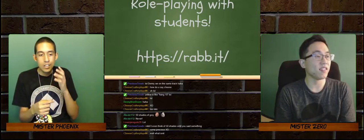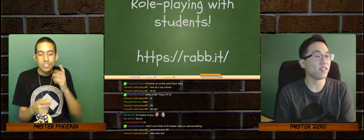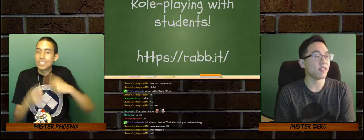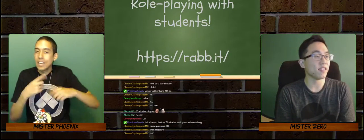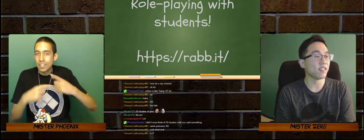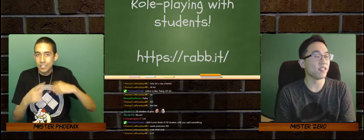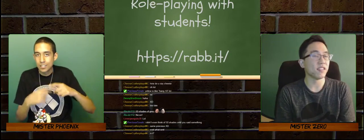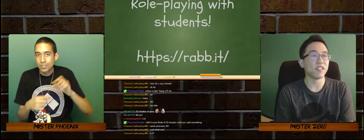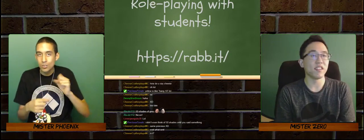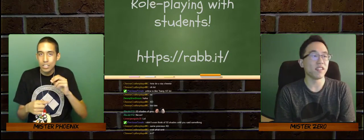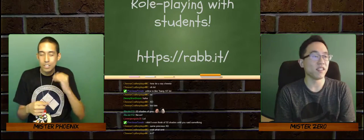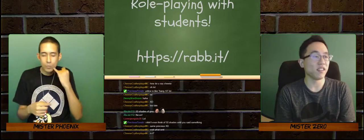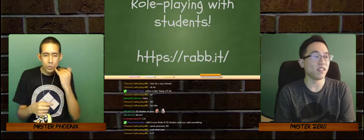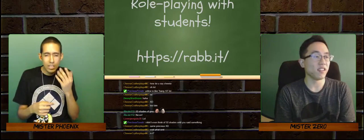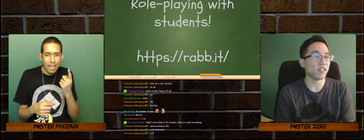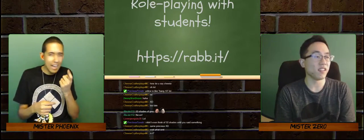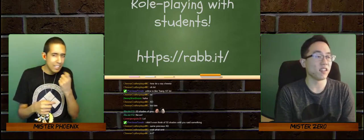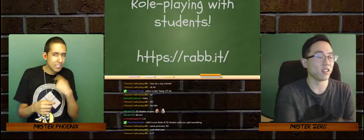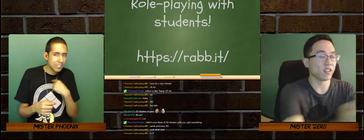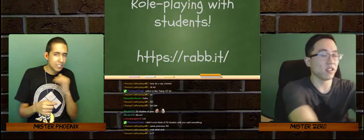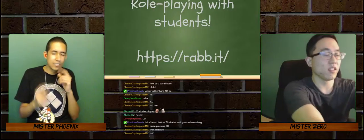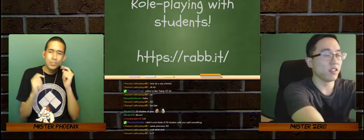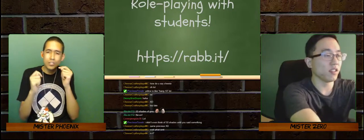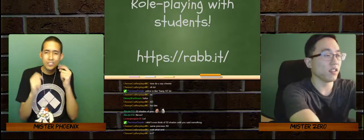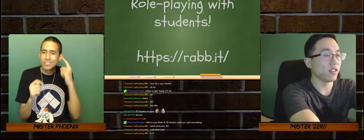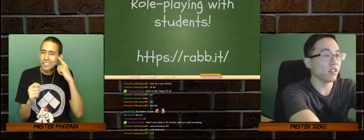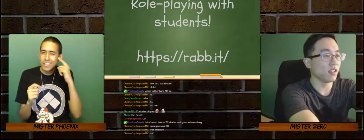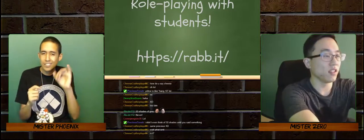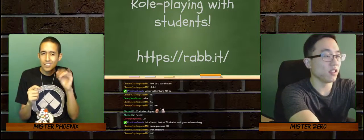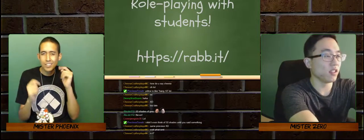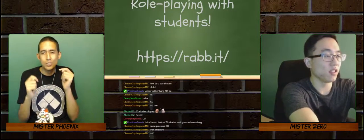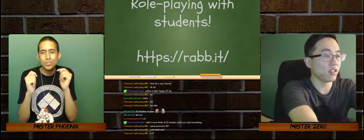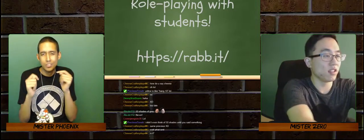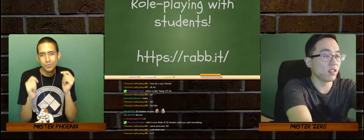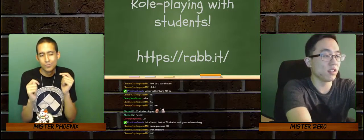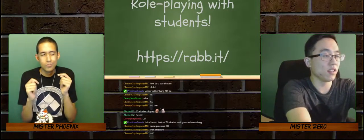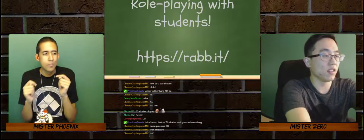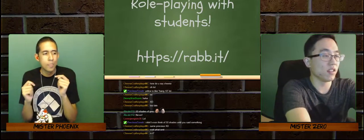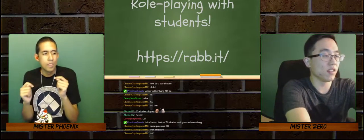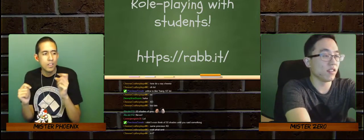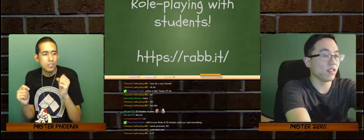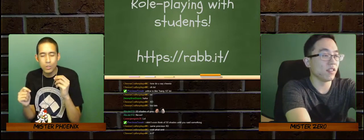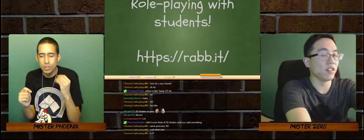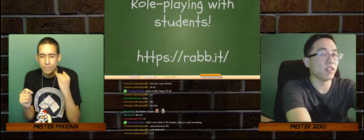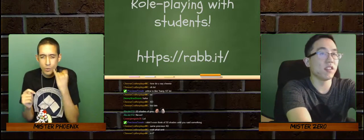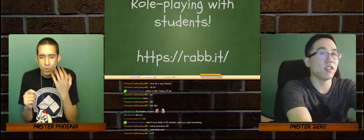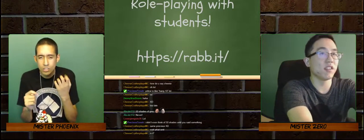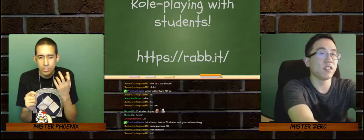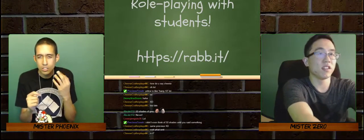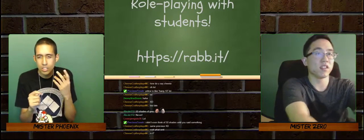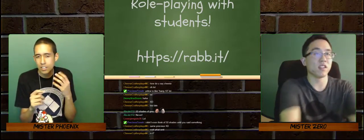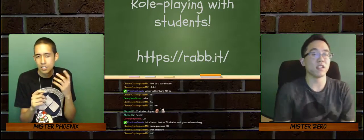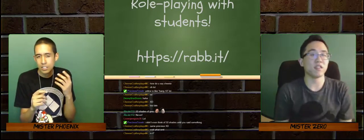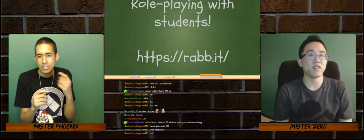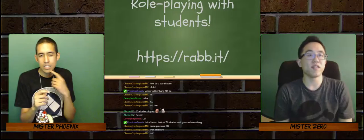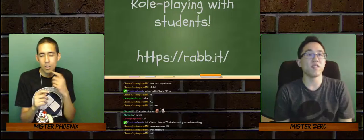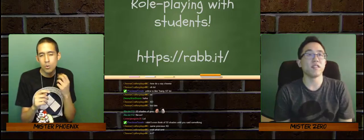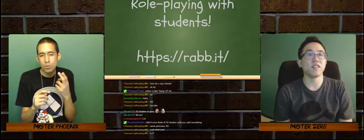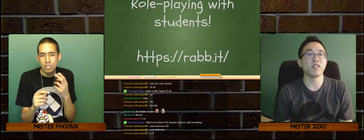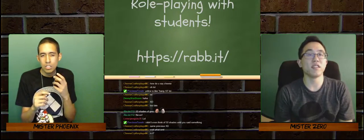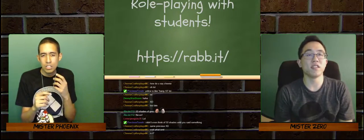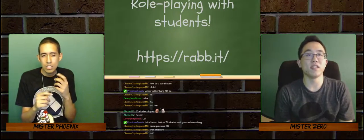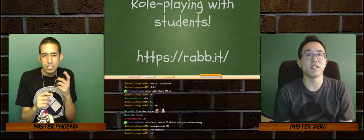a sign, so like if you wanna ask us like a tutor, think as a tutor. So if you wanna like say,